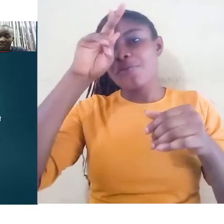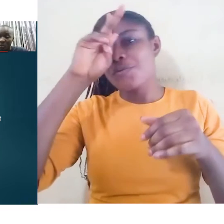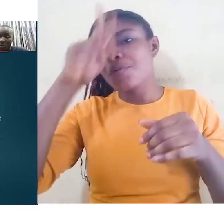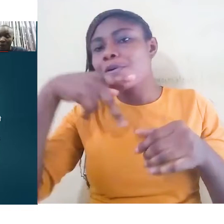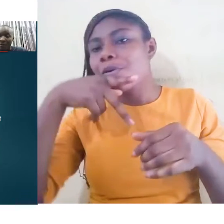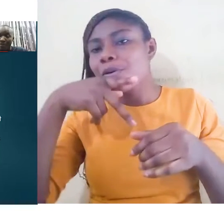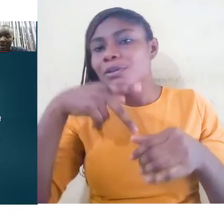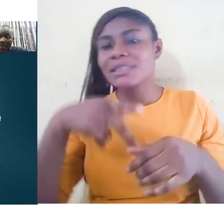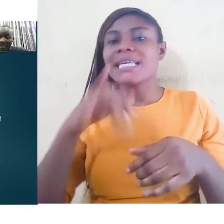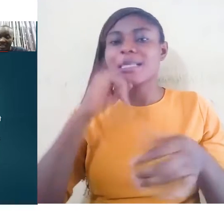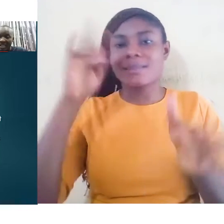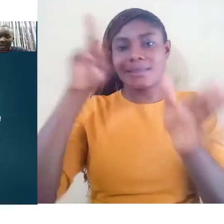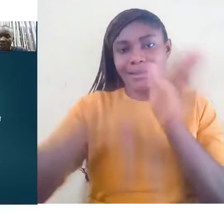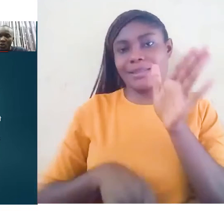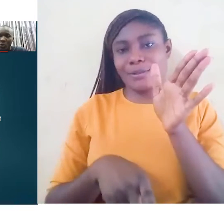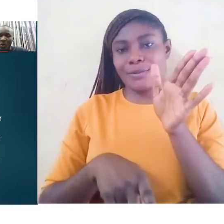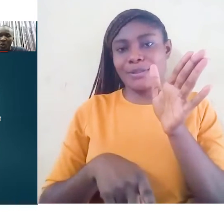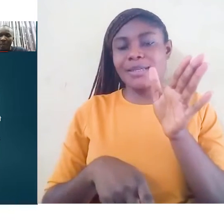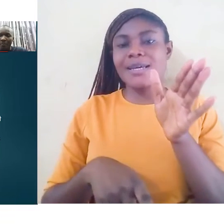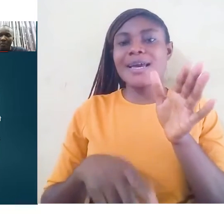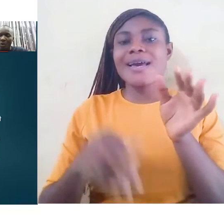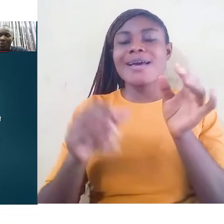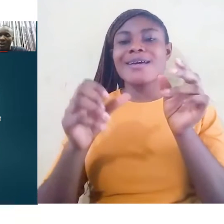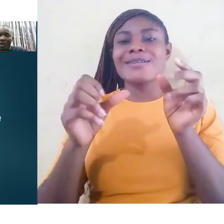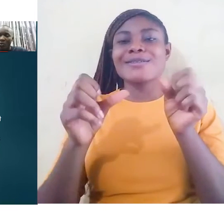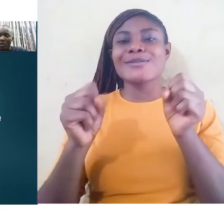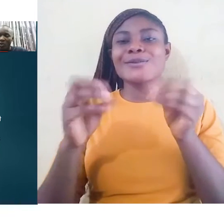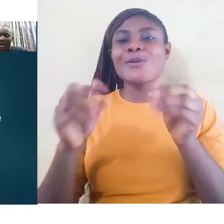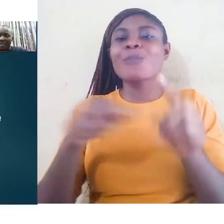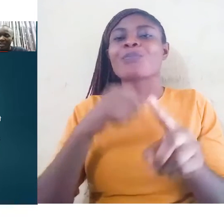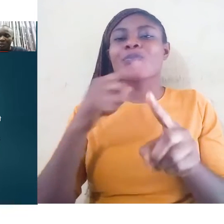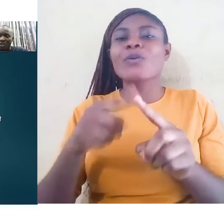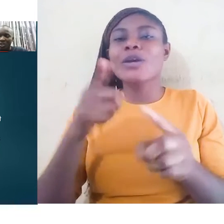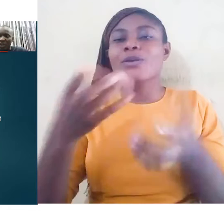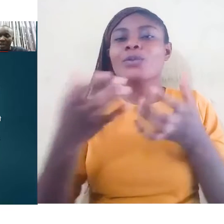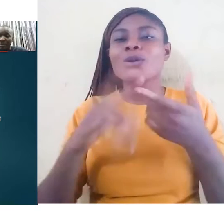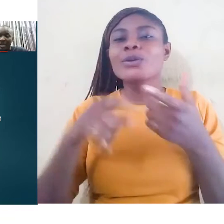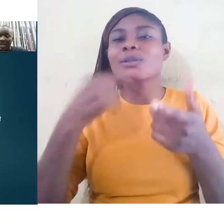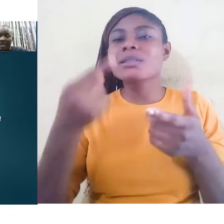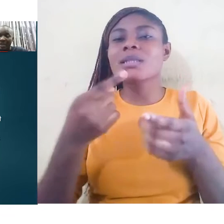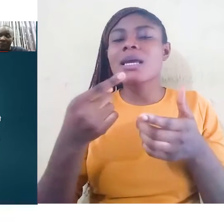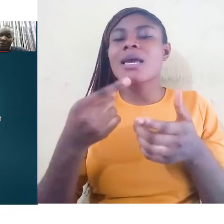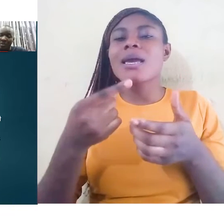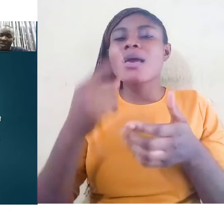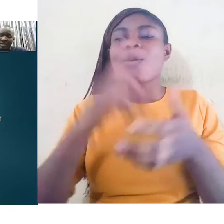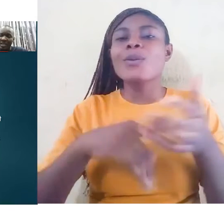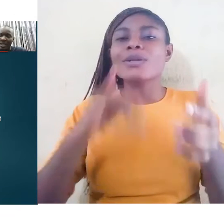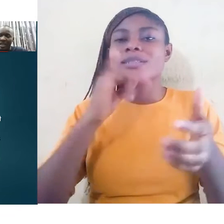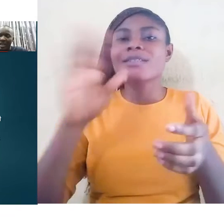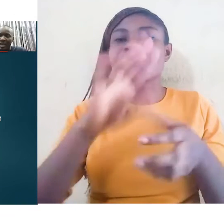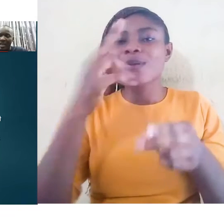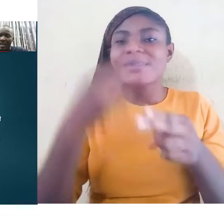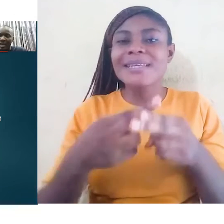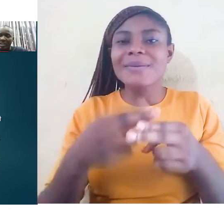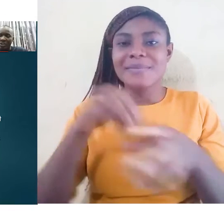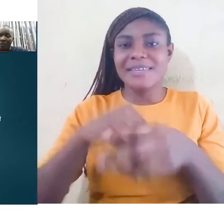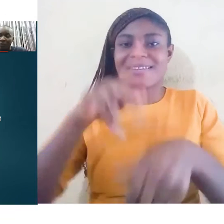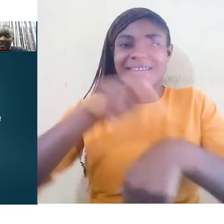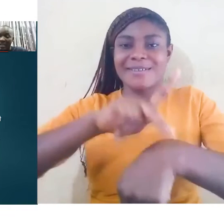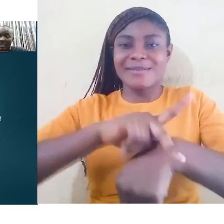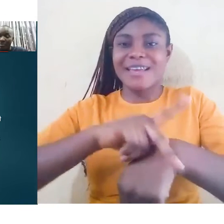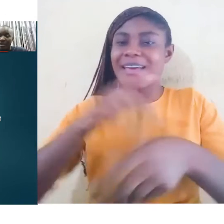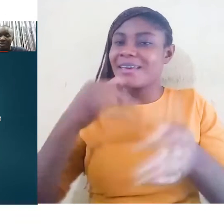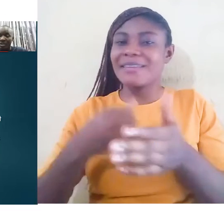social status of the parents. So when you want to ask what is your name in that deaf community, it is